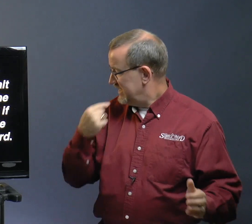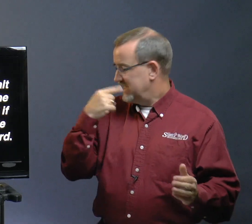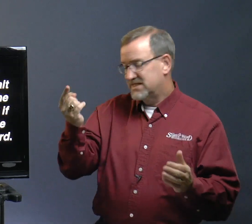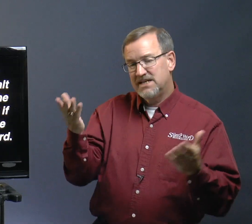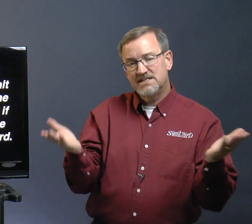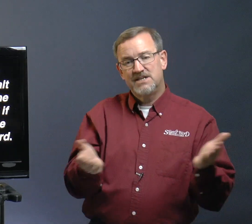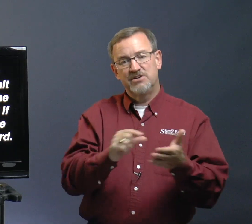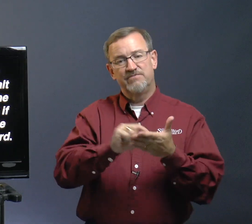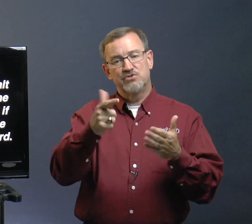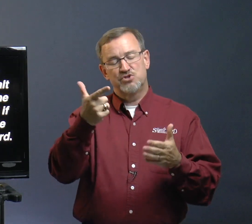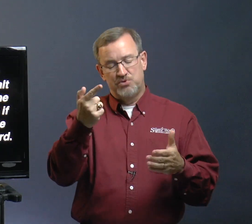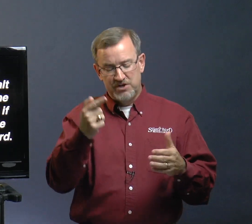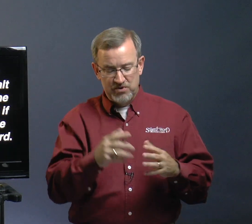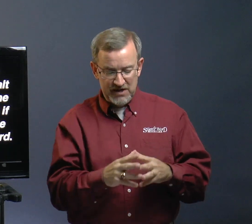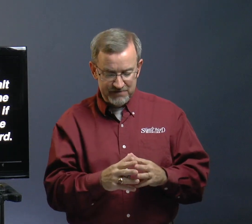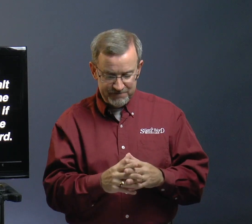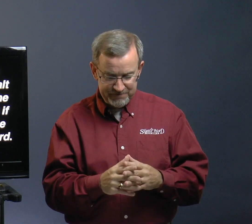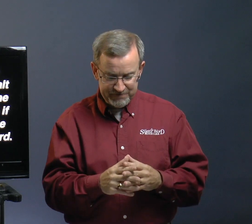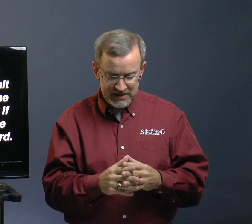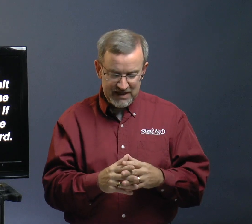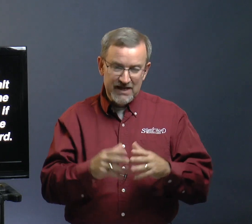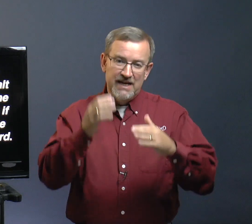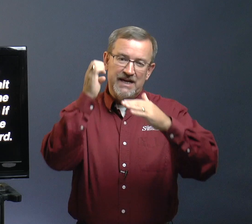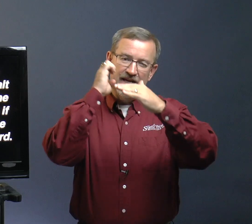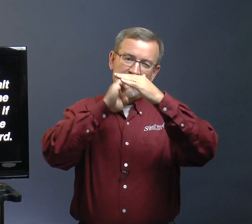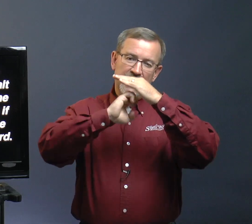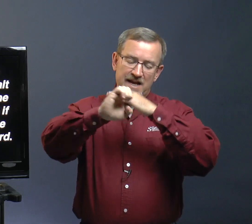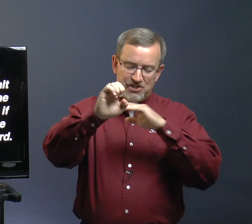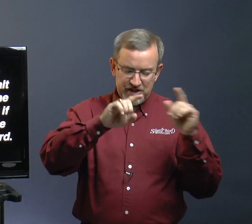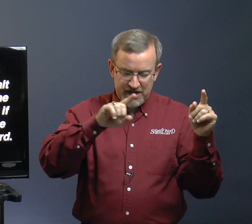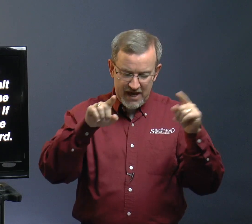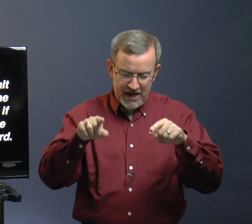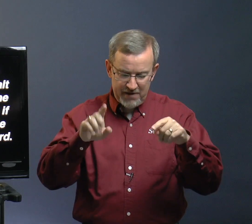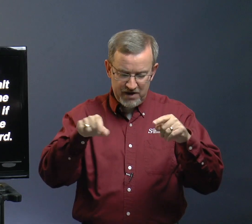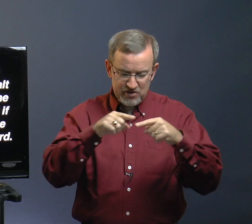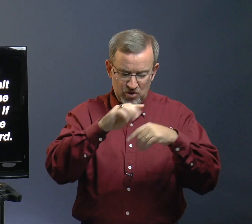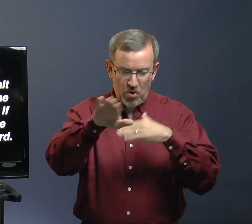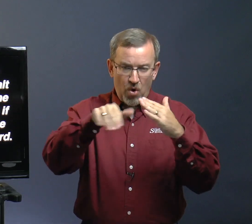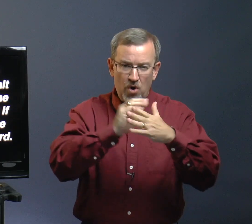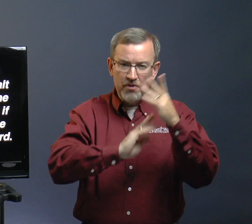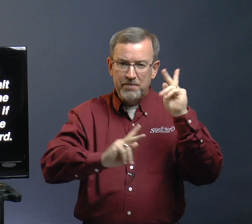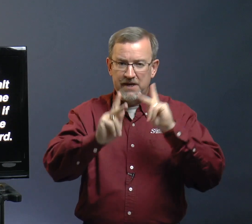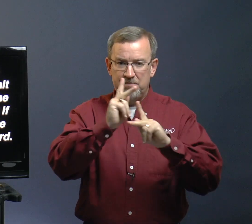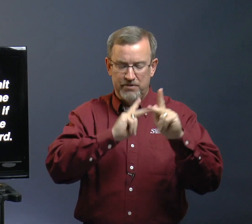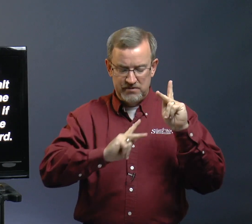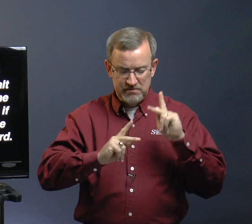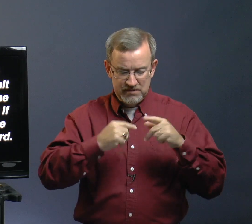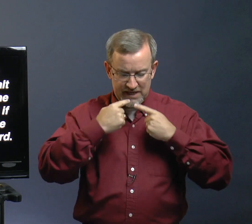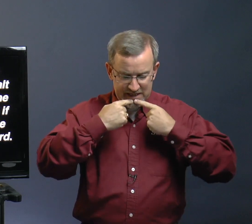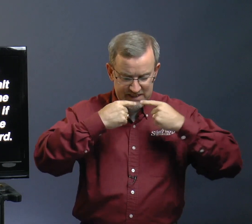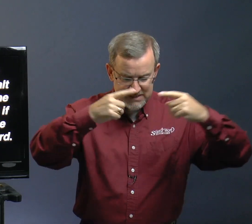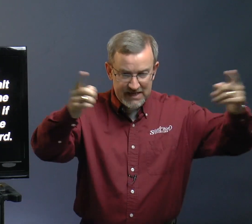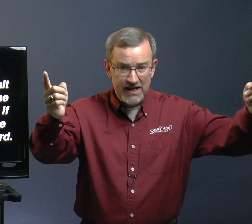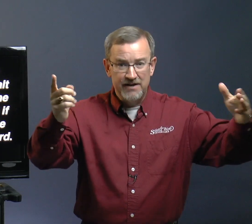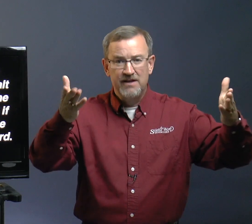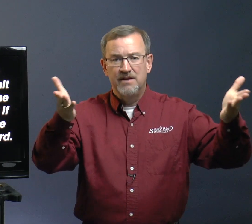It says here in verse 21, "Elijah came unto all the people, and he said,"